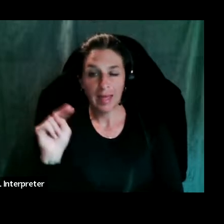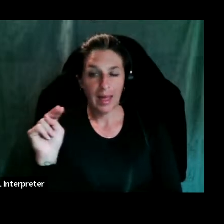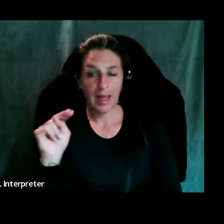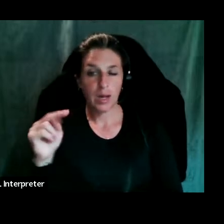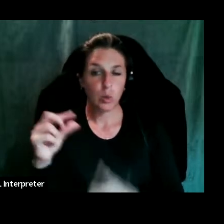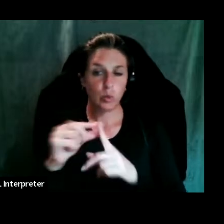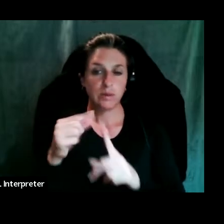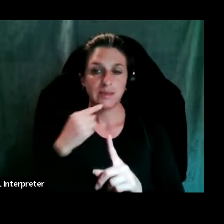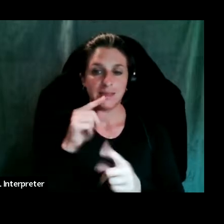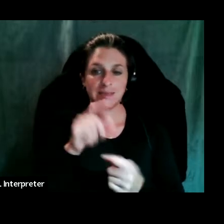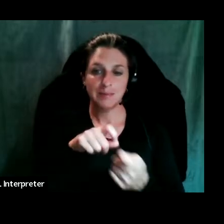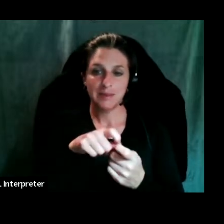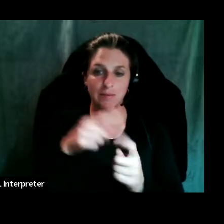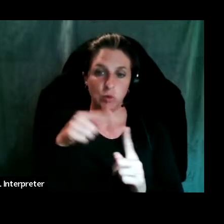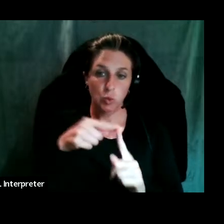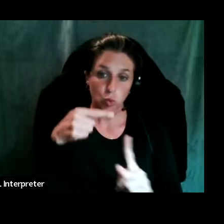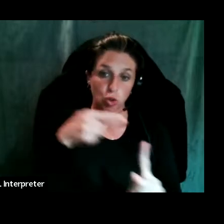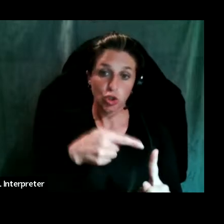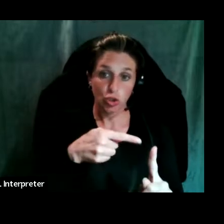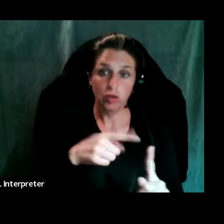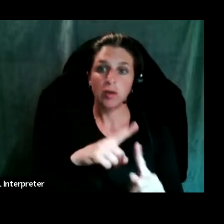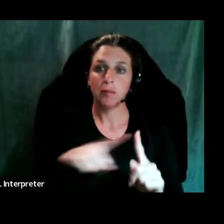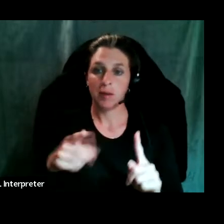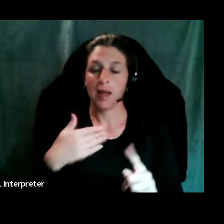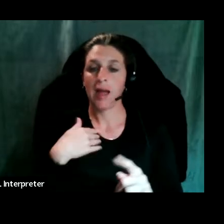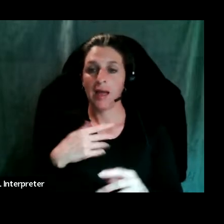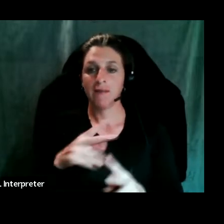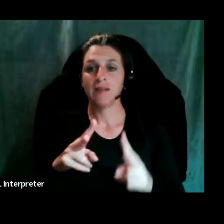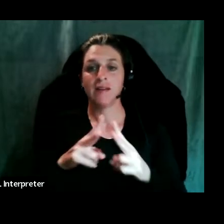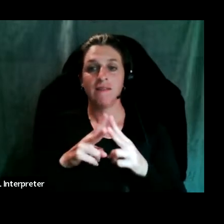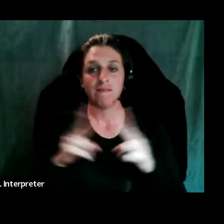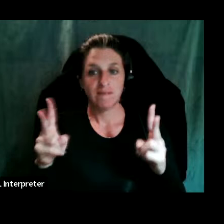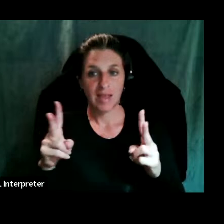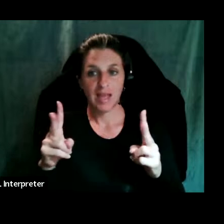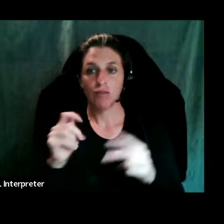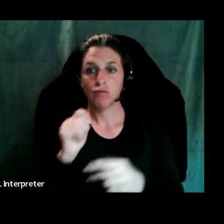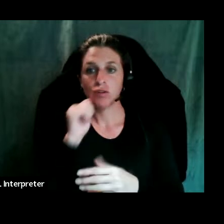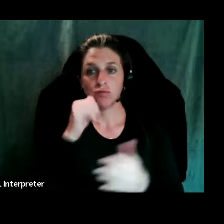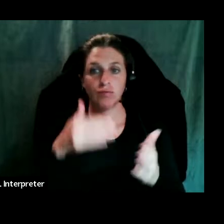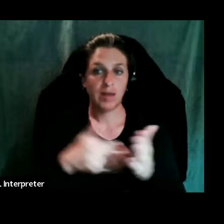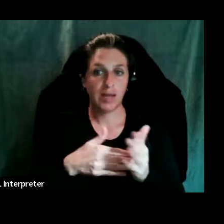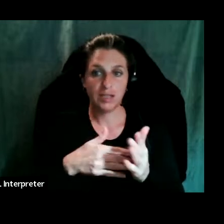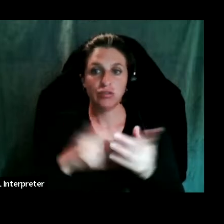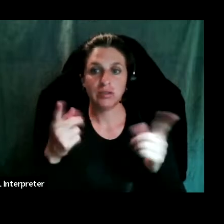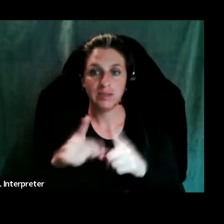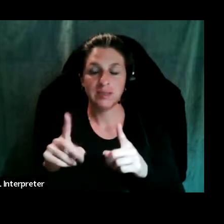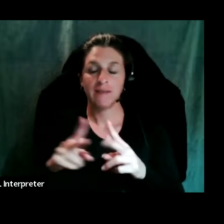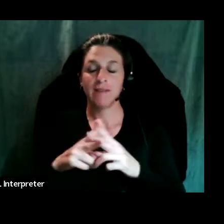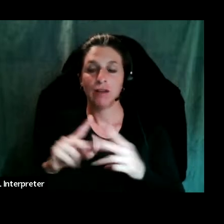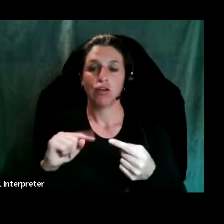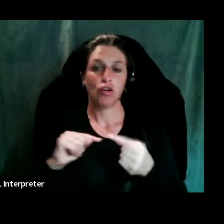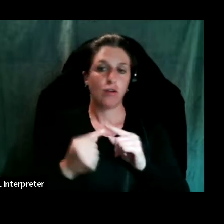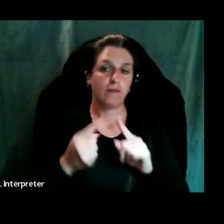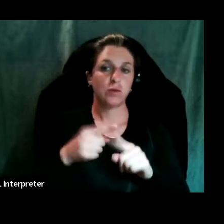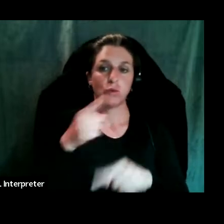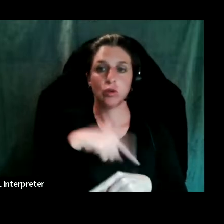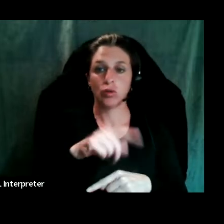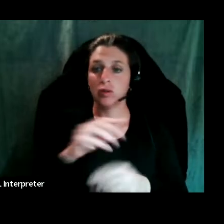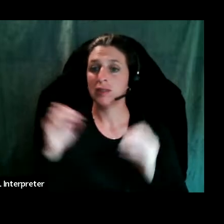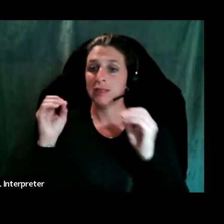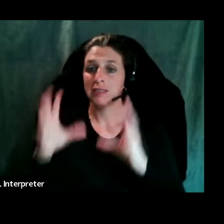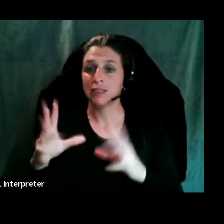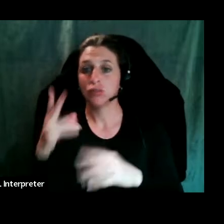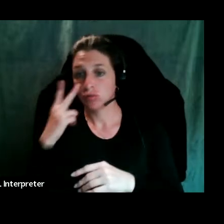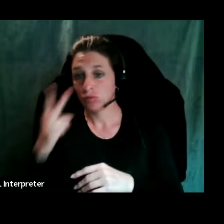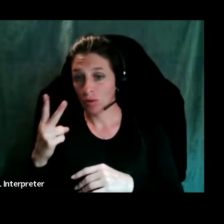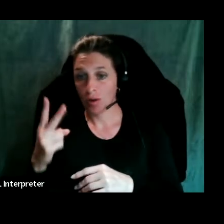to her, but she has had some very racial incidents that were very hurtful to her. And the teacher didn't